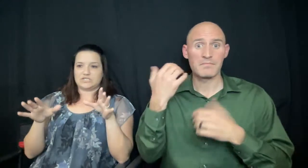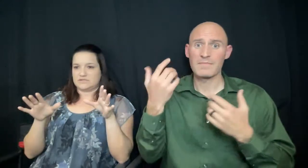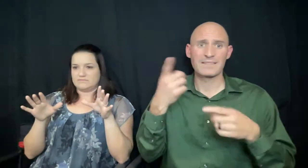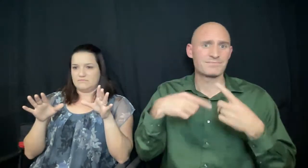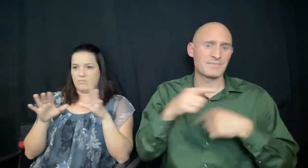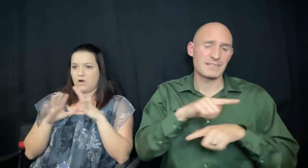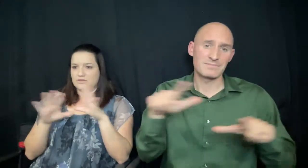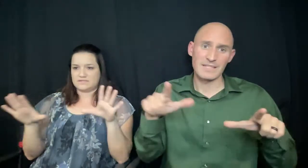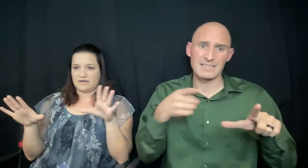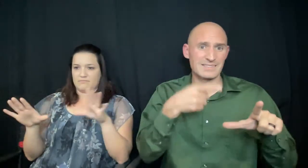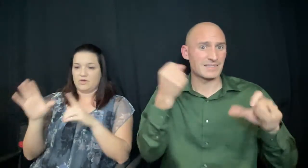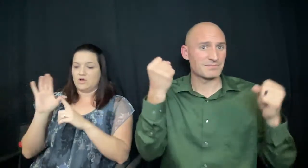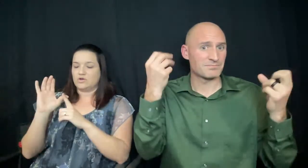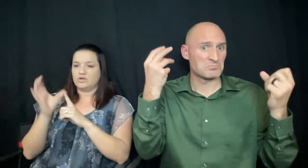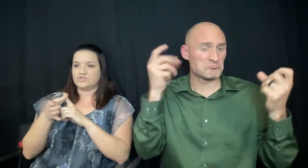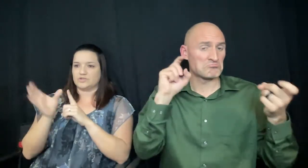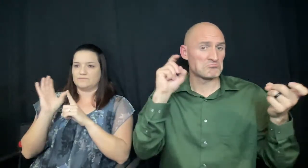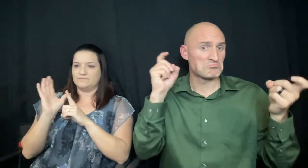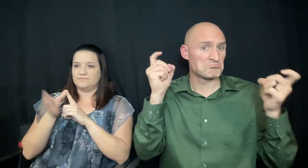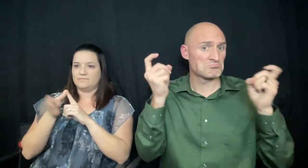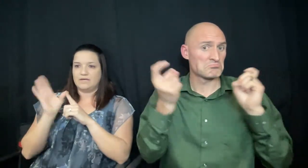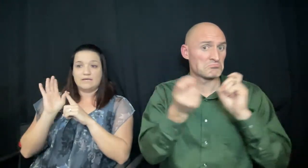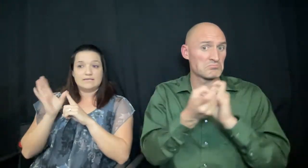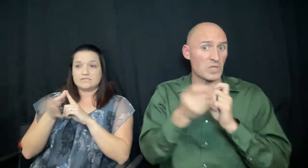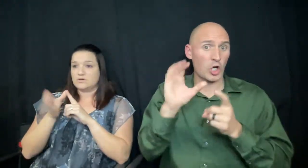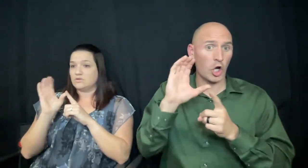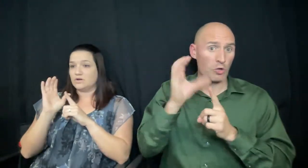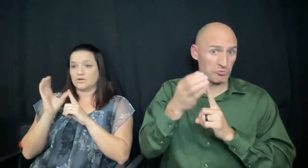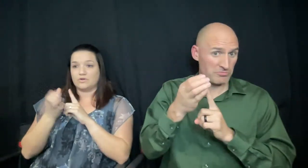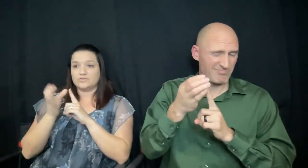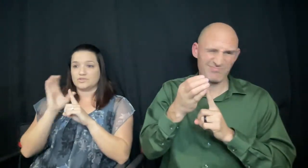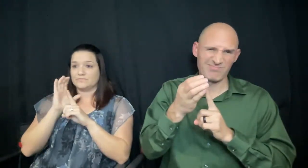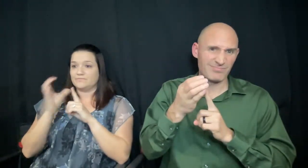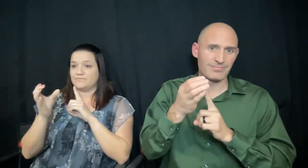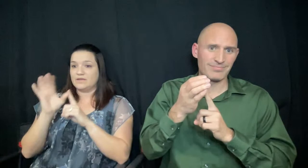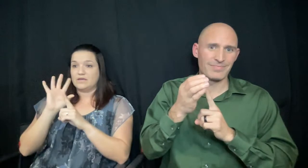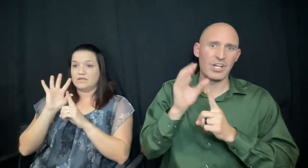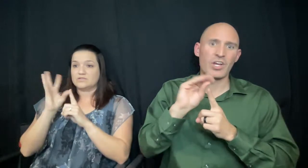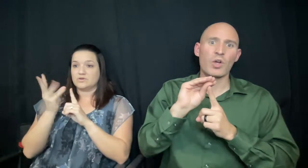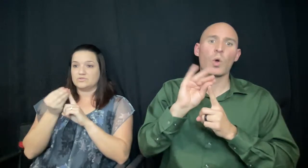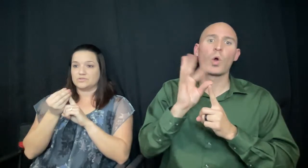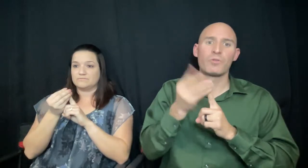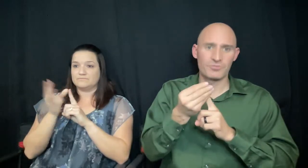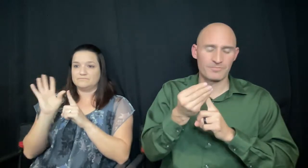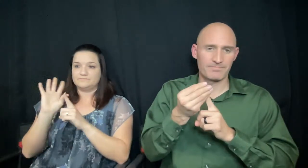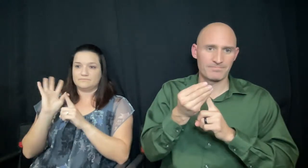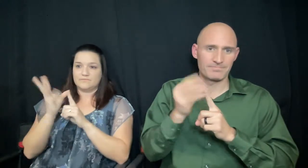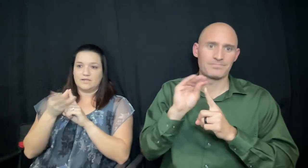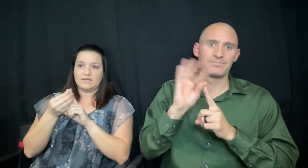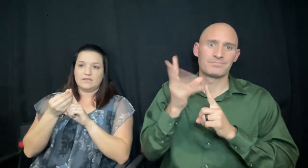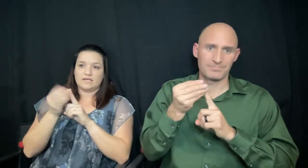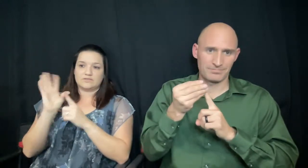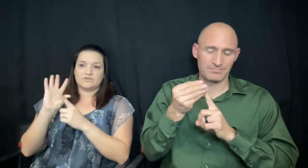changes all the time. Culture is no longer culture. It's culture. That's also